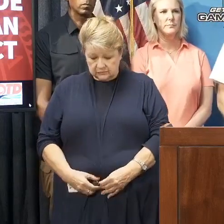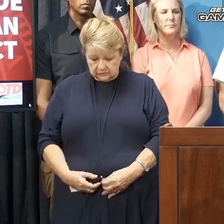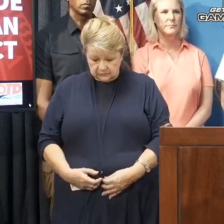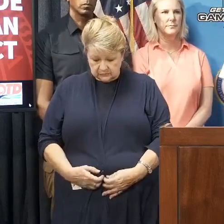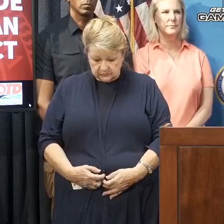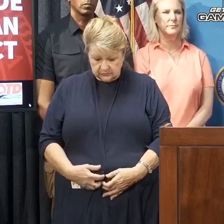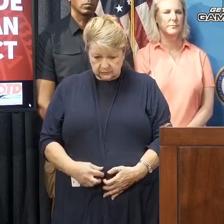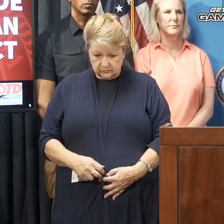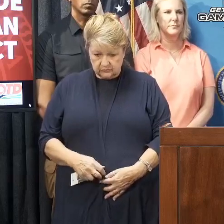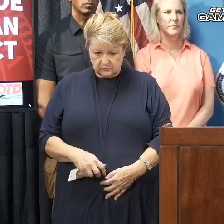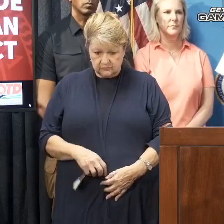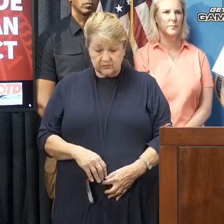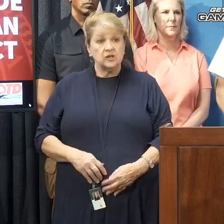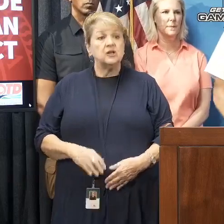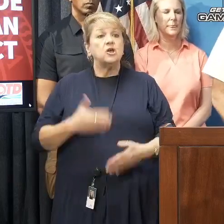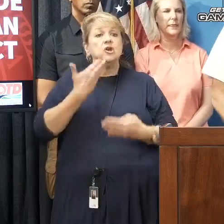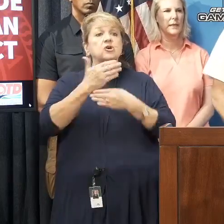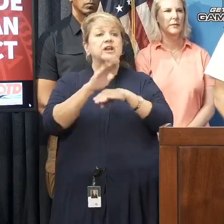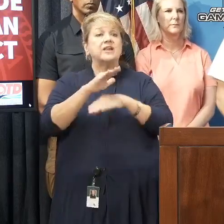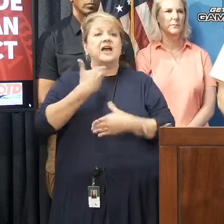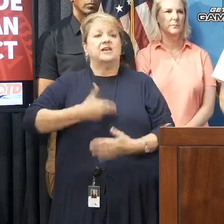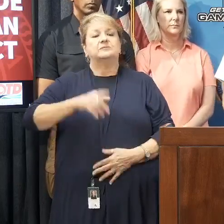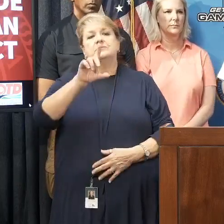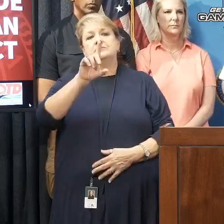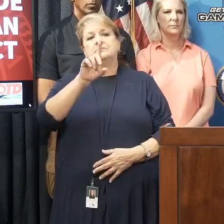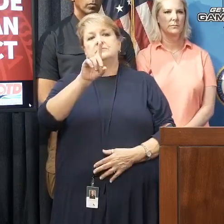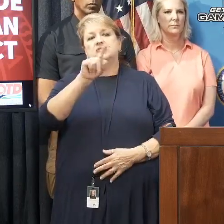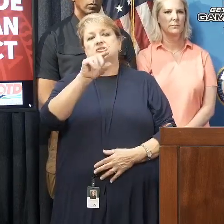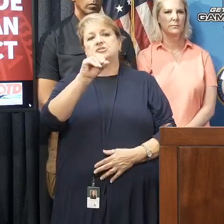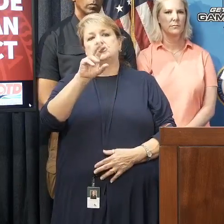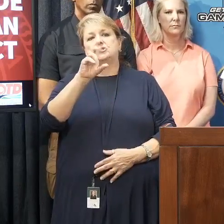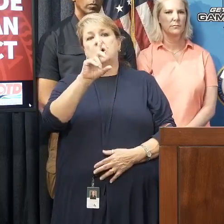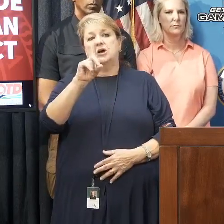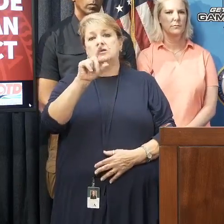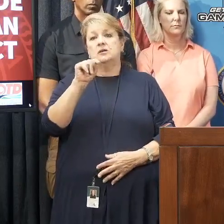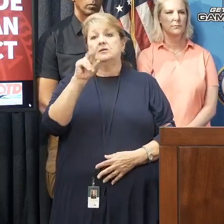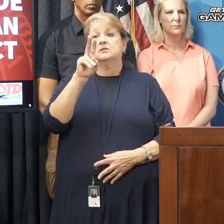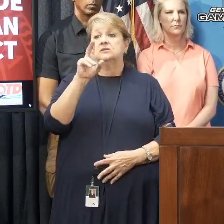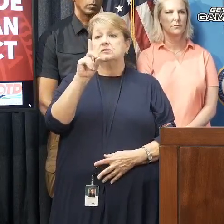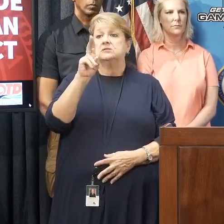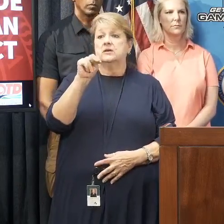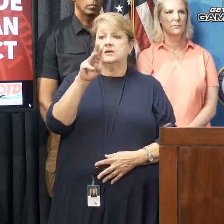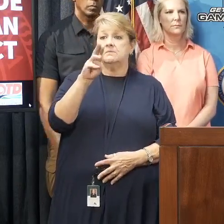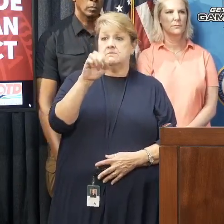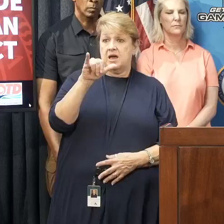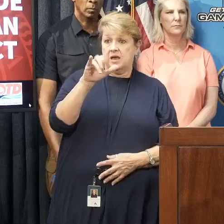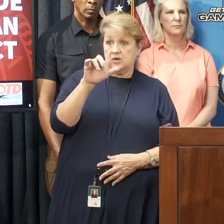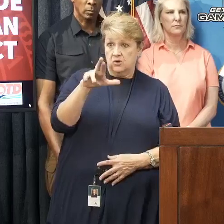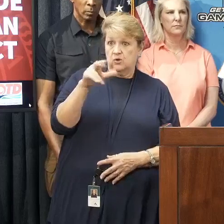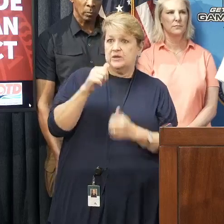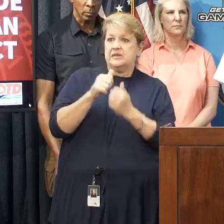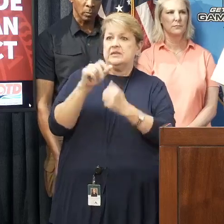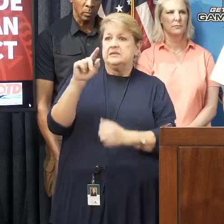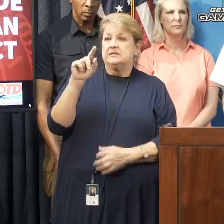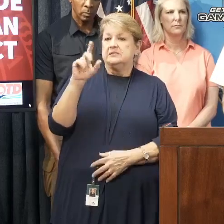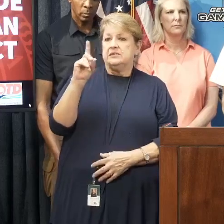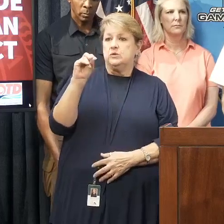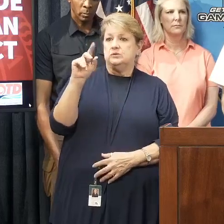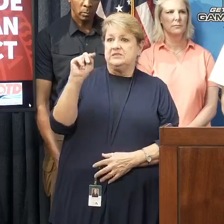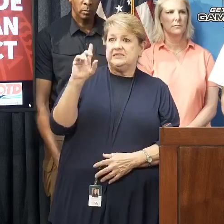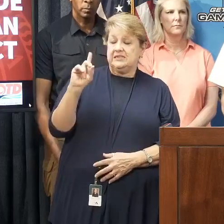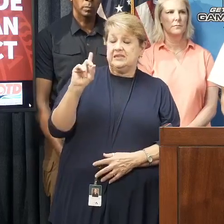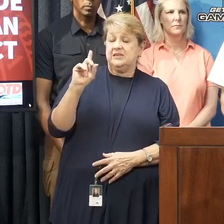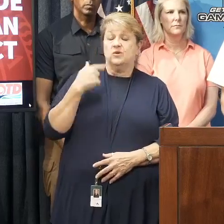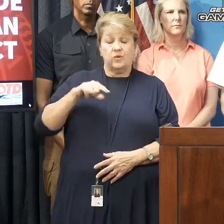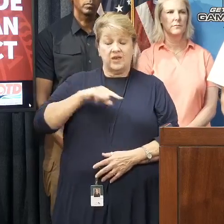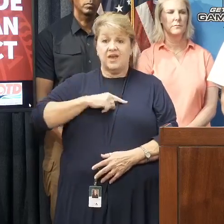Good afternoon, everyone. I'm Todd Donmeyer with DOTD. As our state continues to endure these extreme temperatures and dry